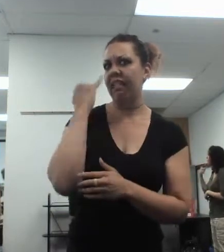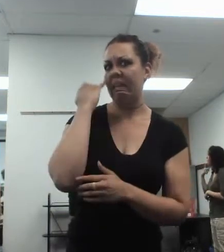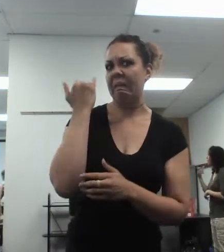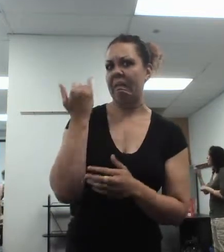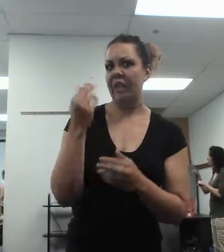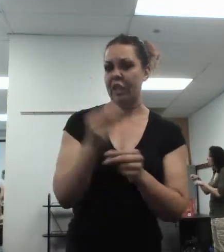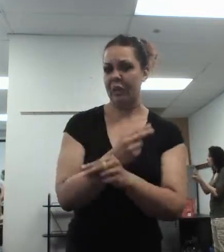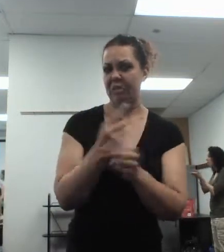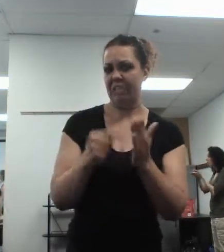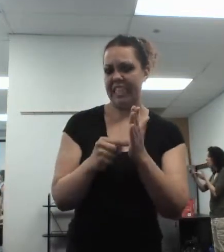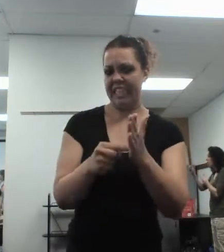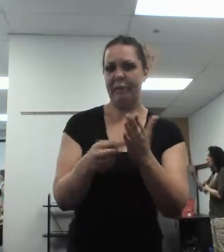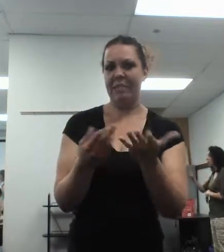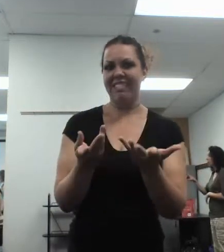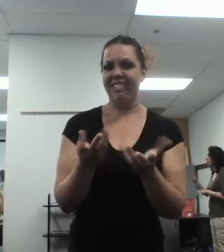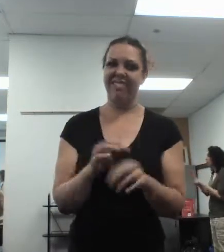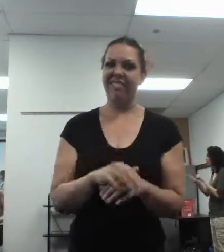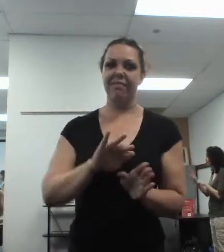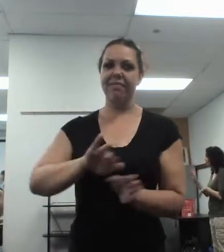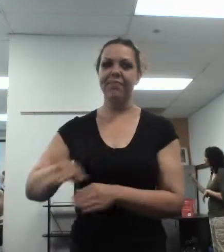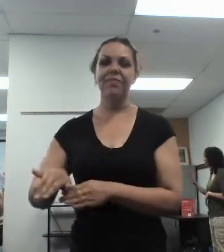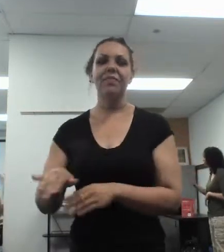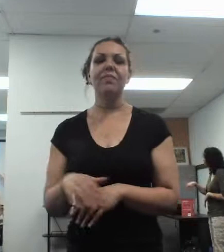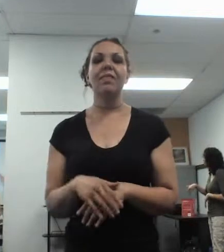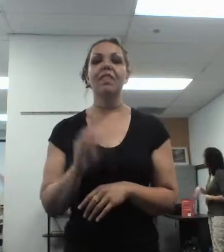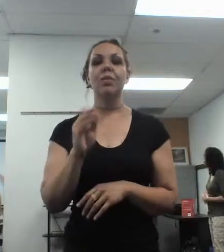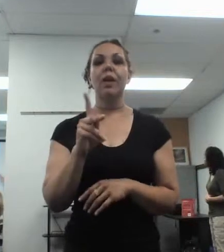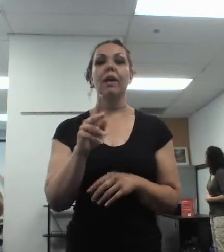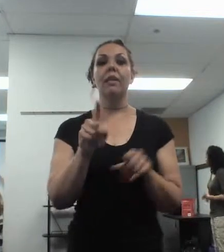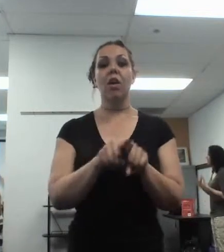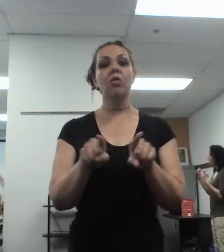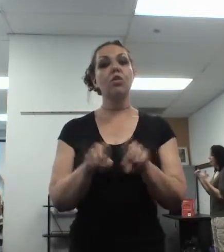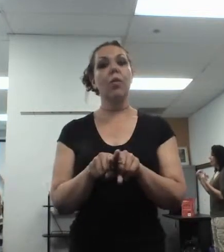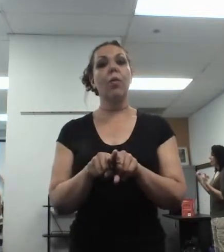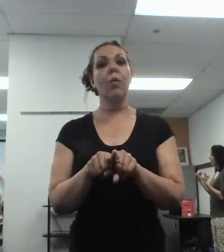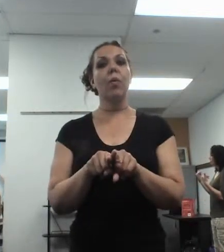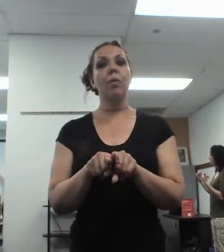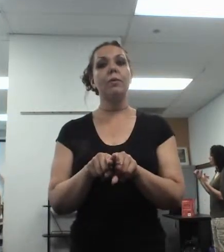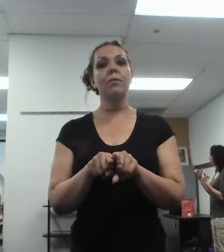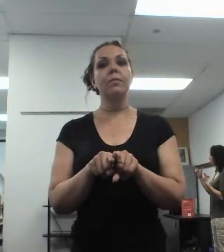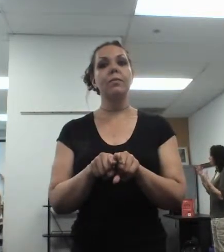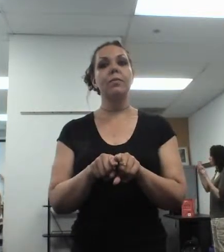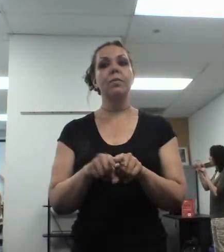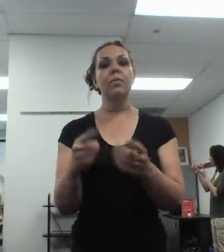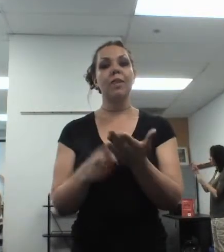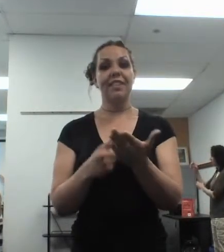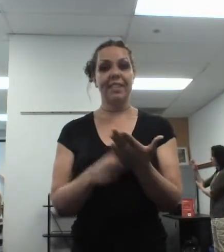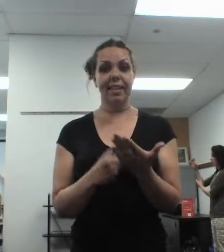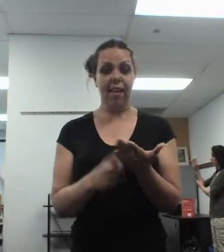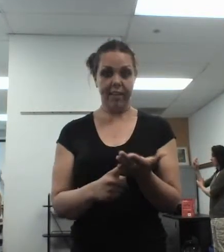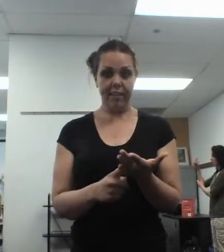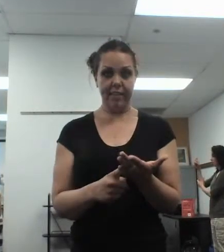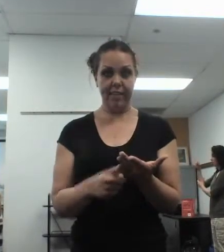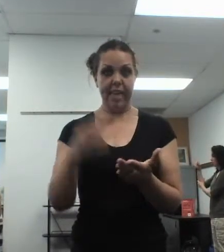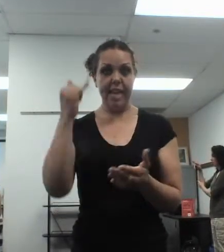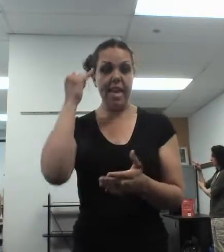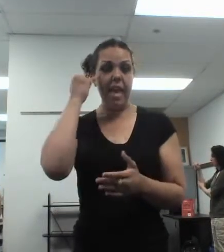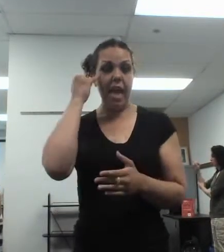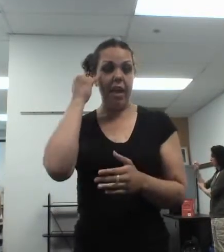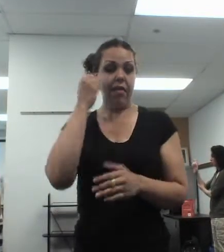blah. Okay, also, this is what we just talked about. Remember that if it's spoken, it's sounds only, no